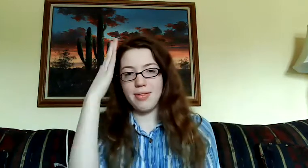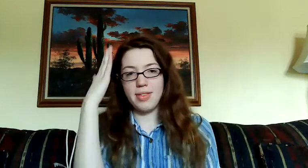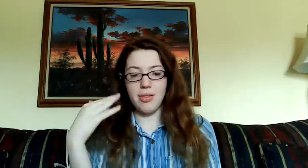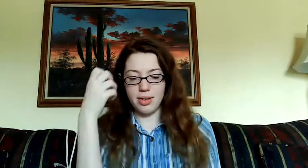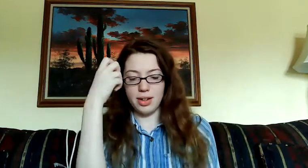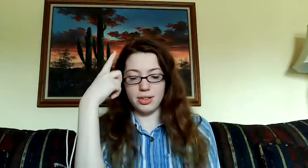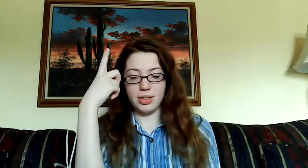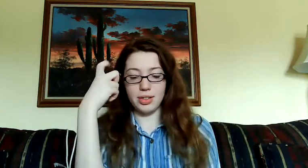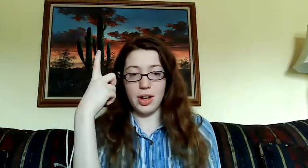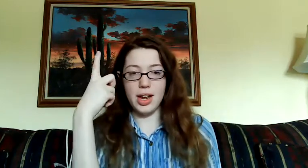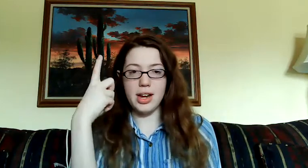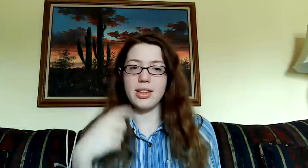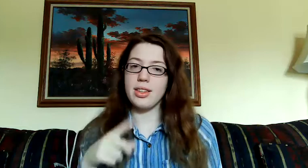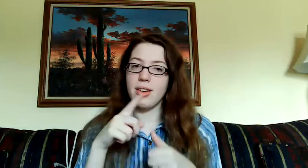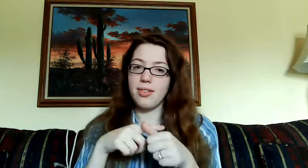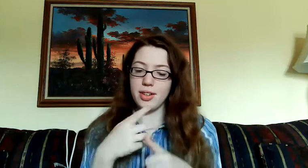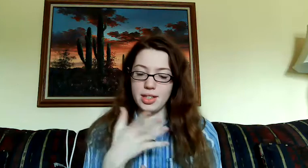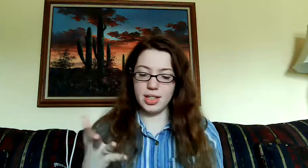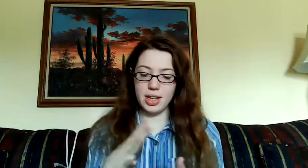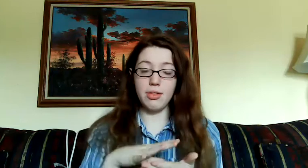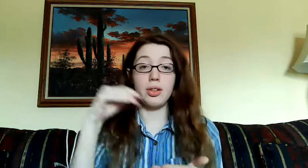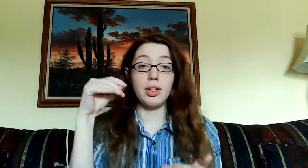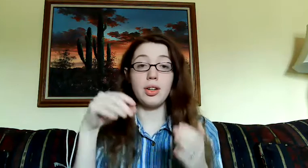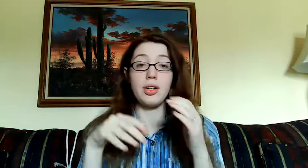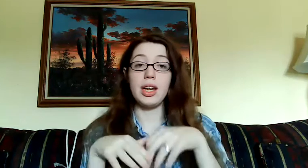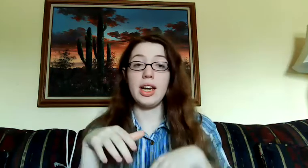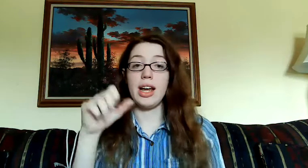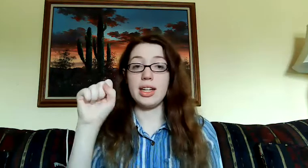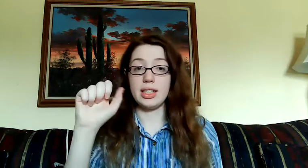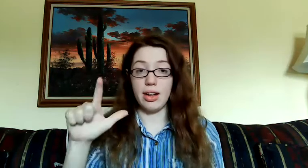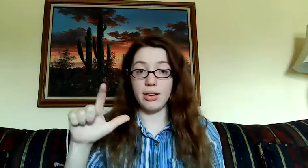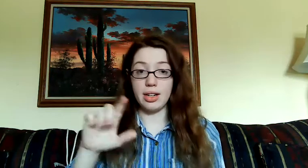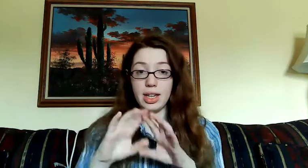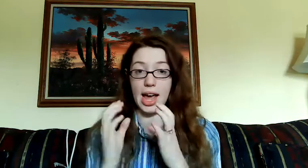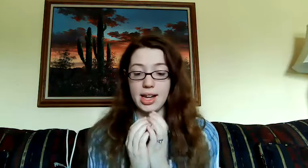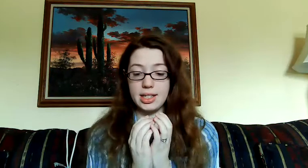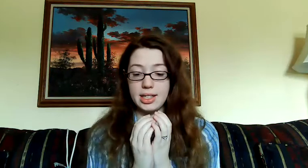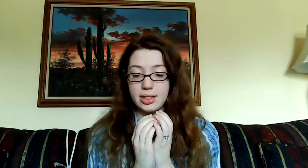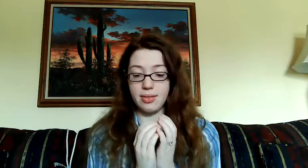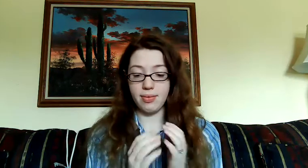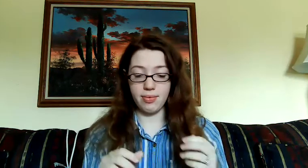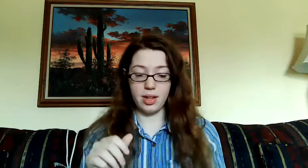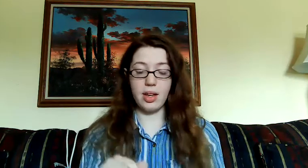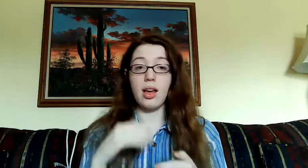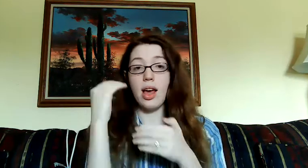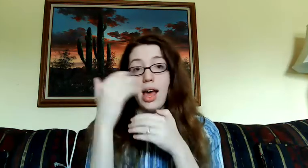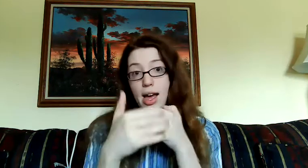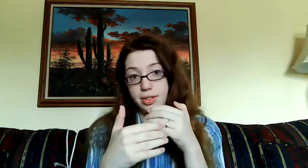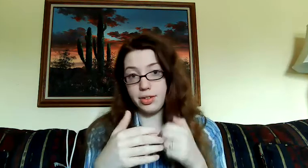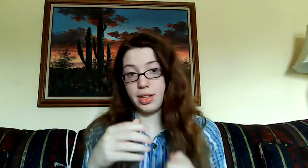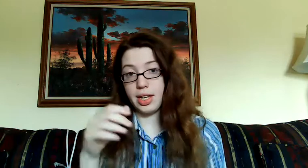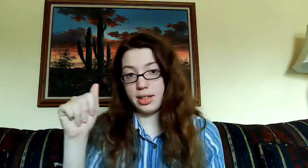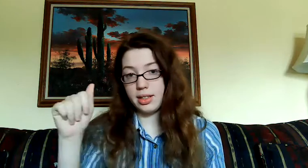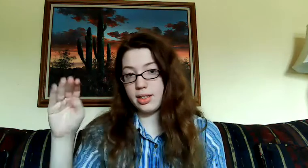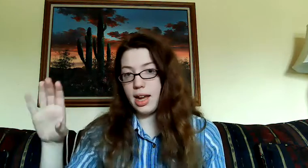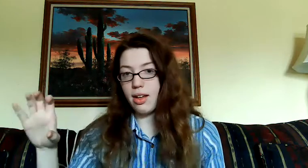never understood, the first thing you learn in ASL class after the